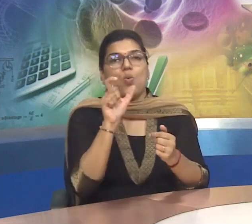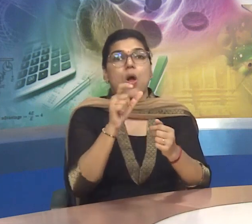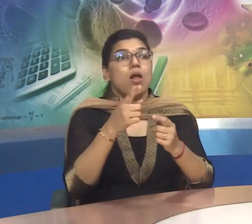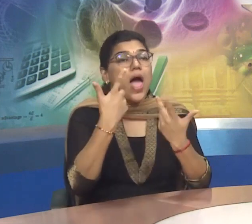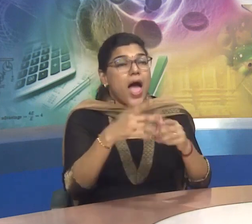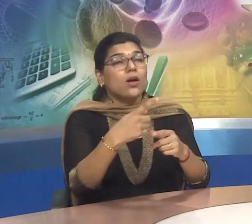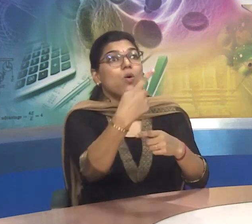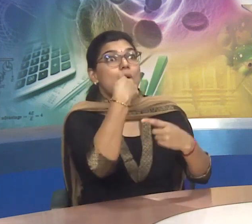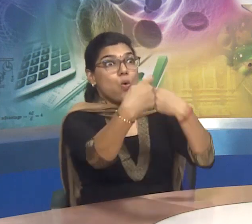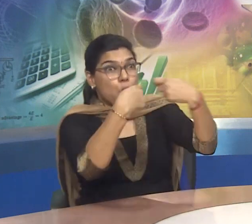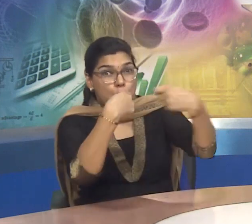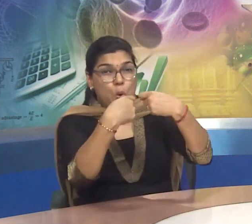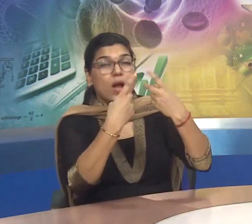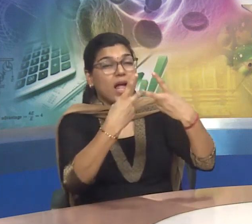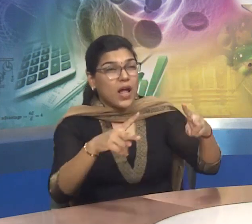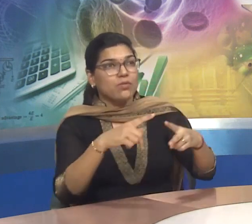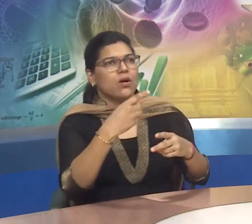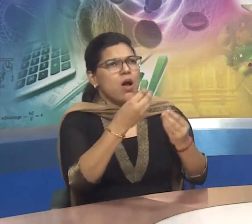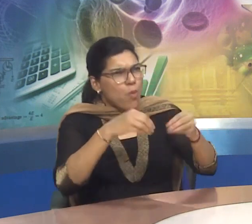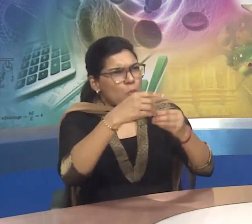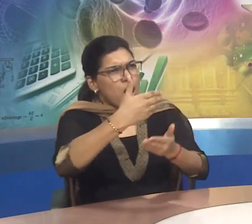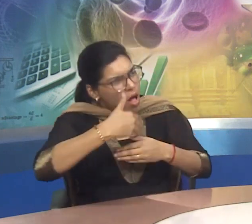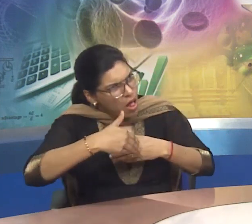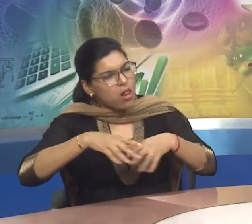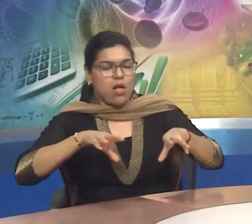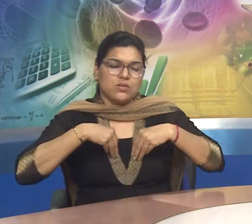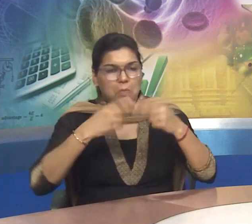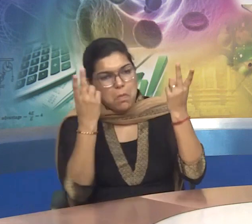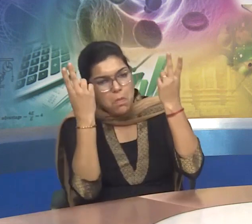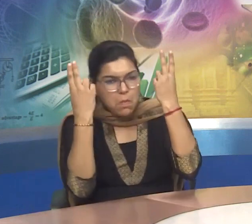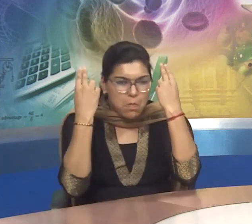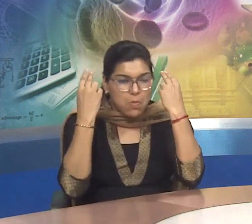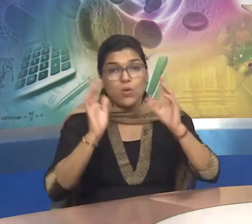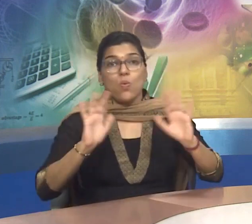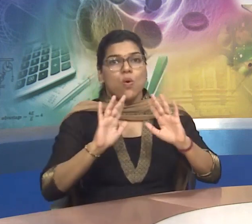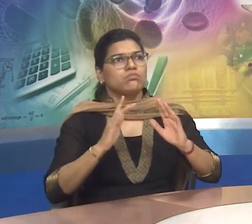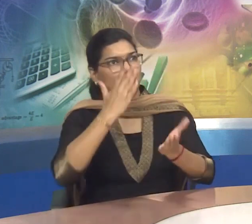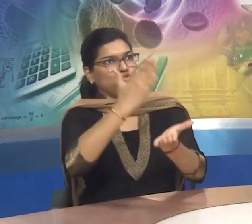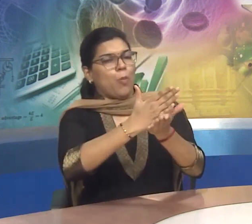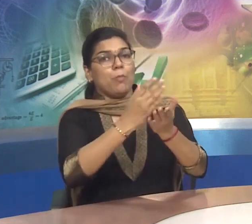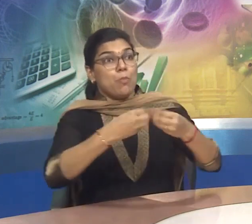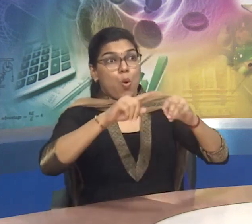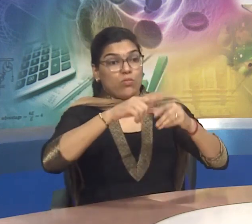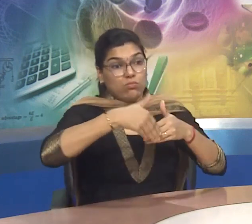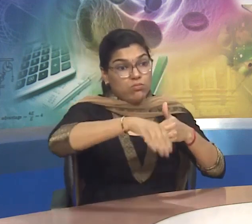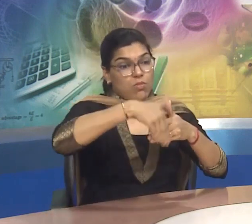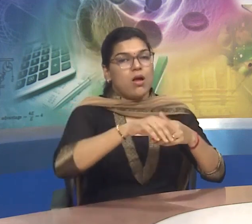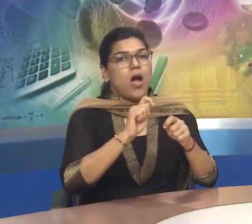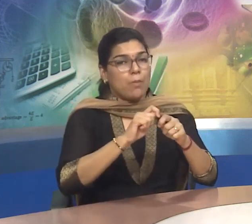her husband. So similar kind of those rules which are not proper,